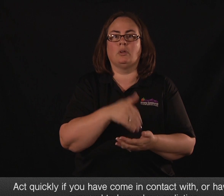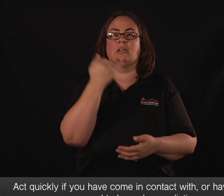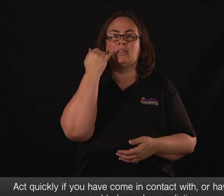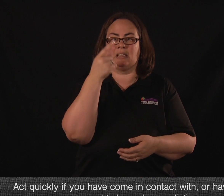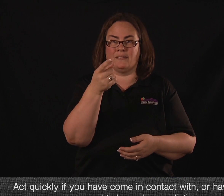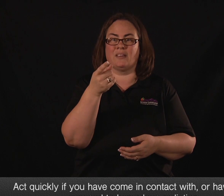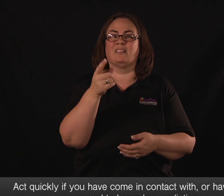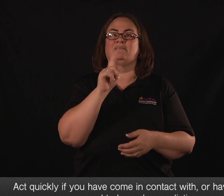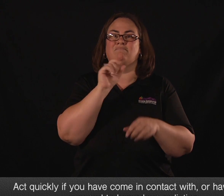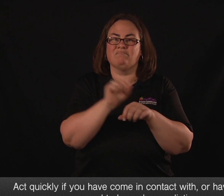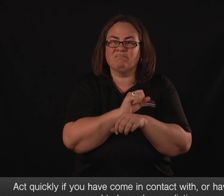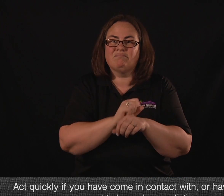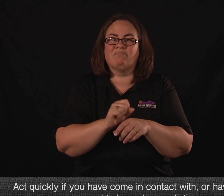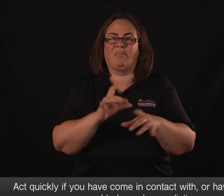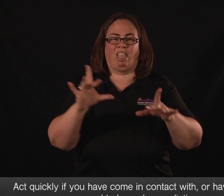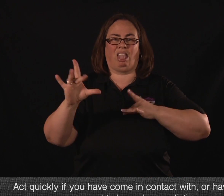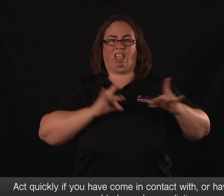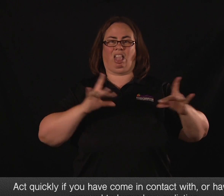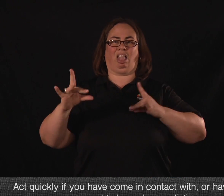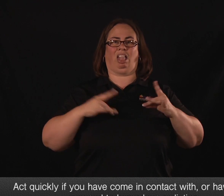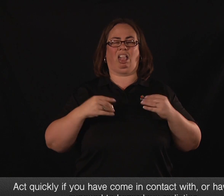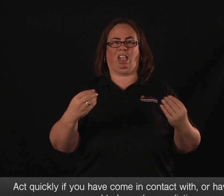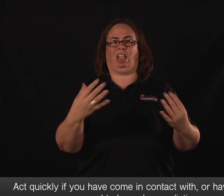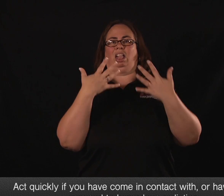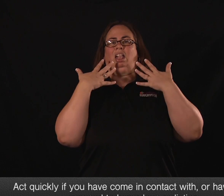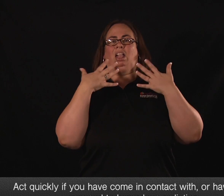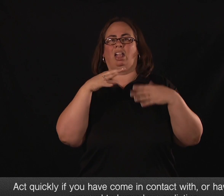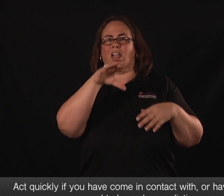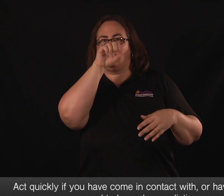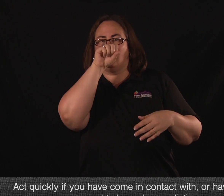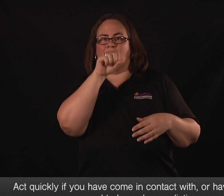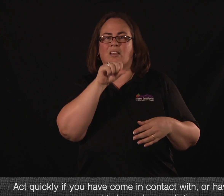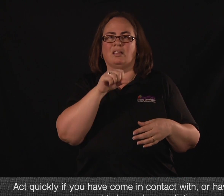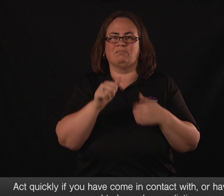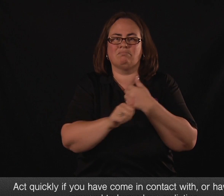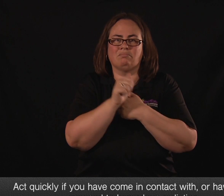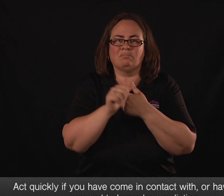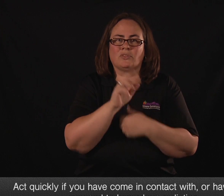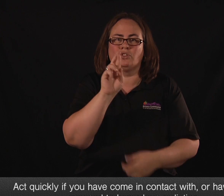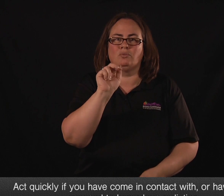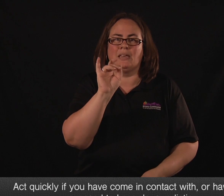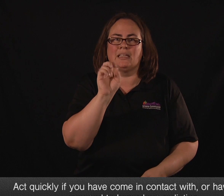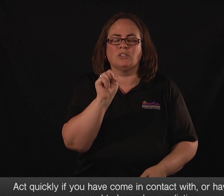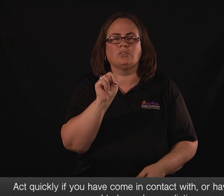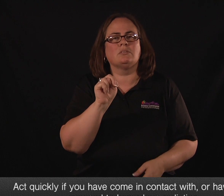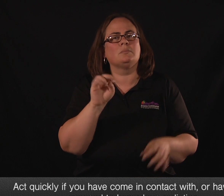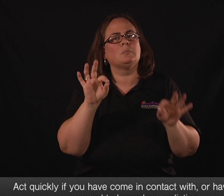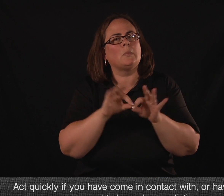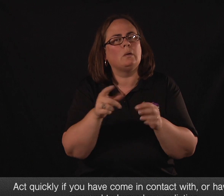Act quickly if you have come in contact with or have been exposed to hazardous radiation.